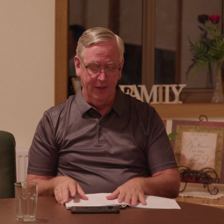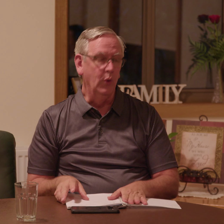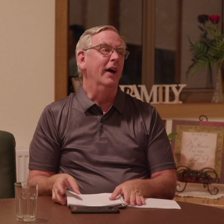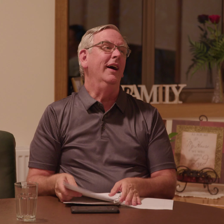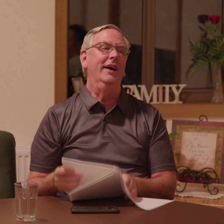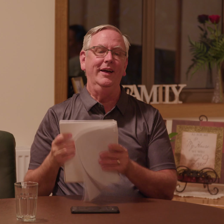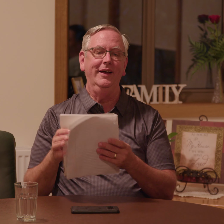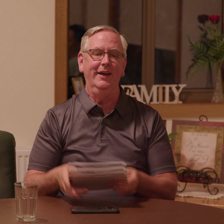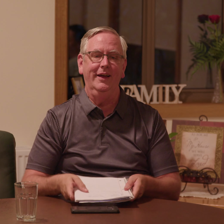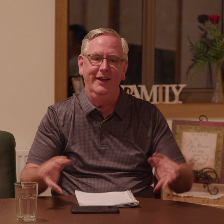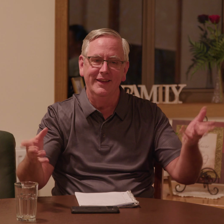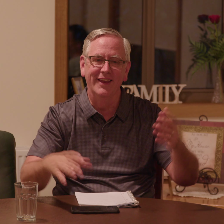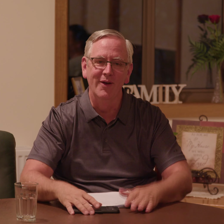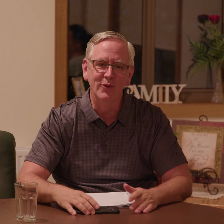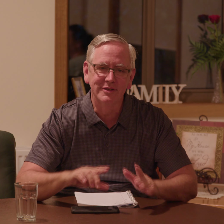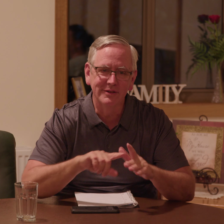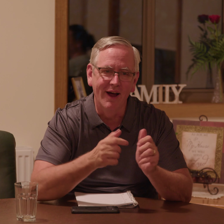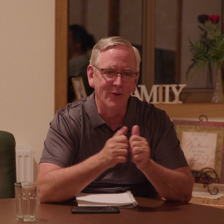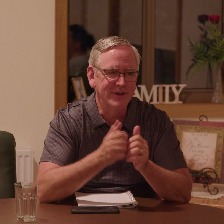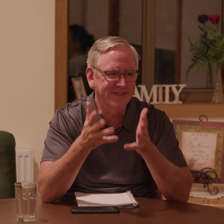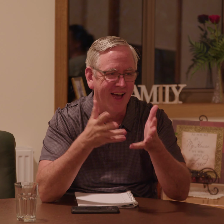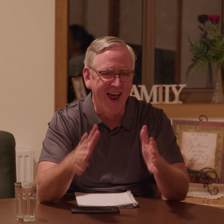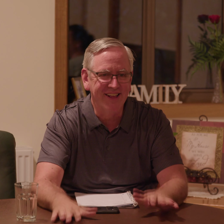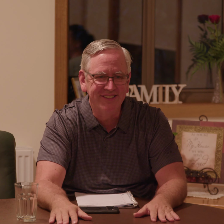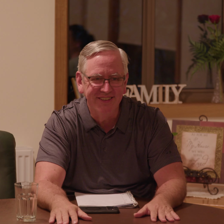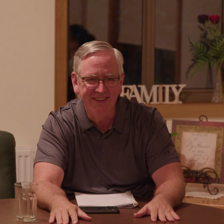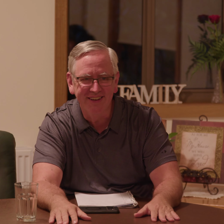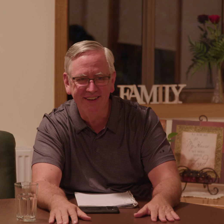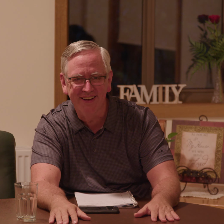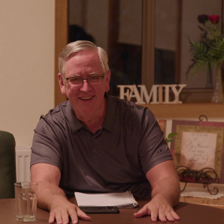there. All right. Anyway, now let's start with some signs.